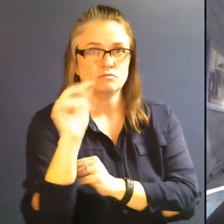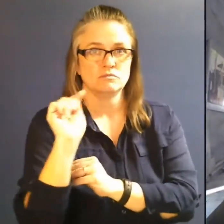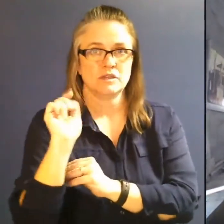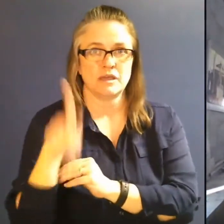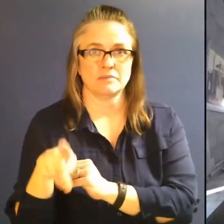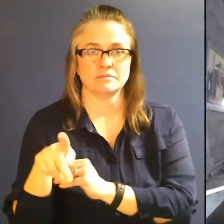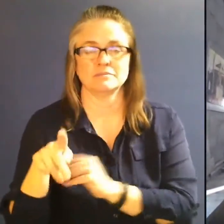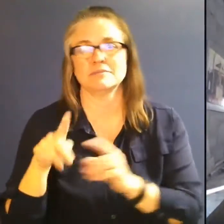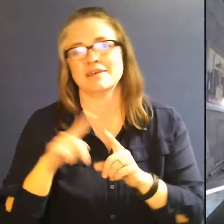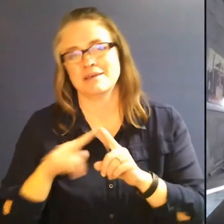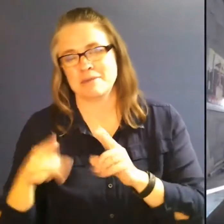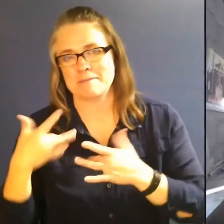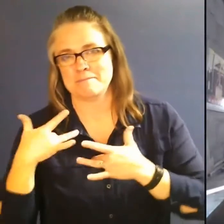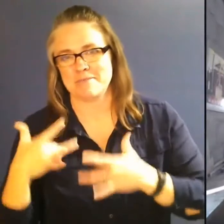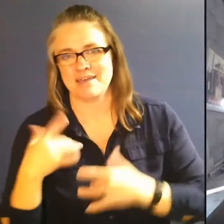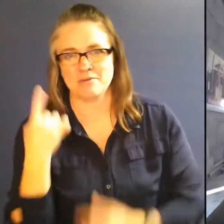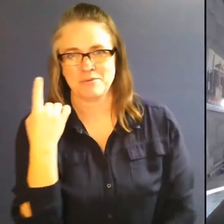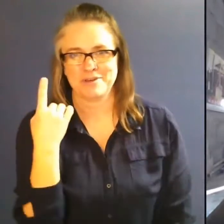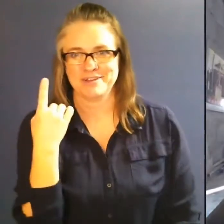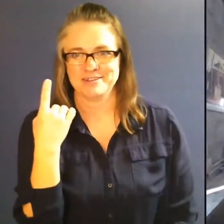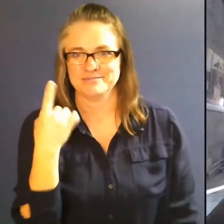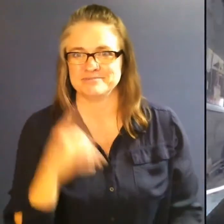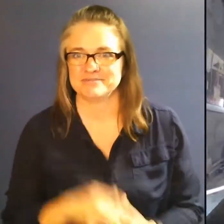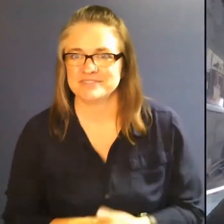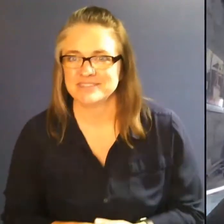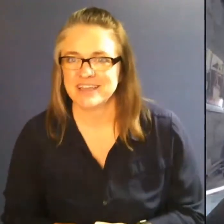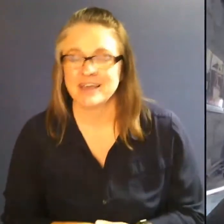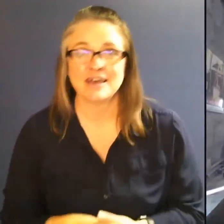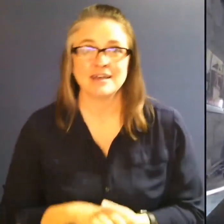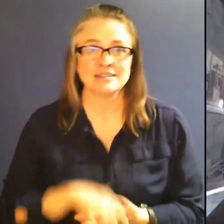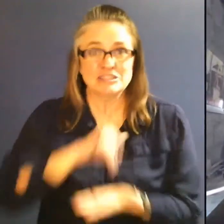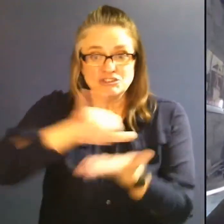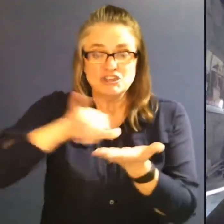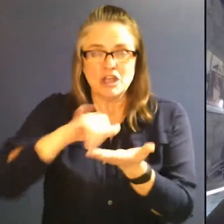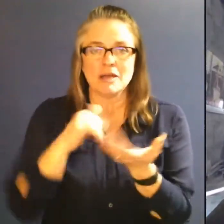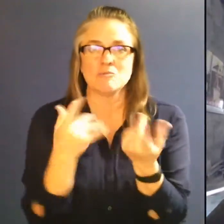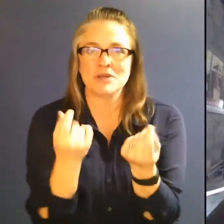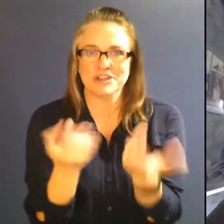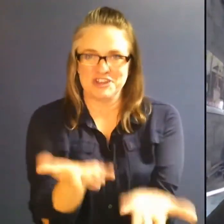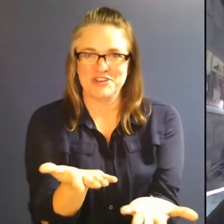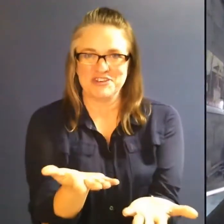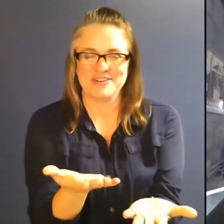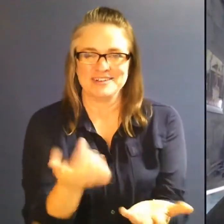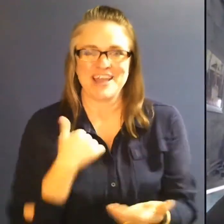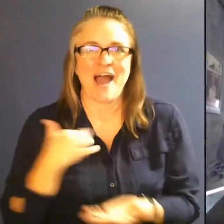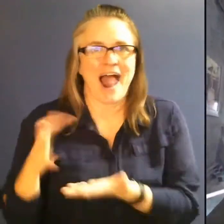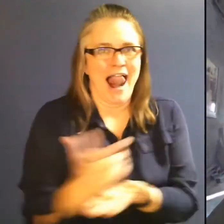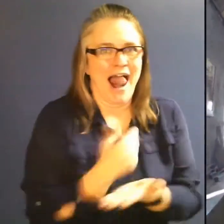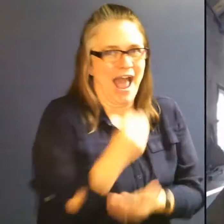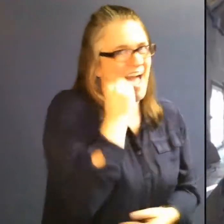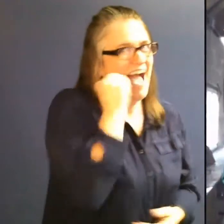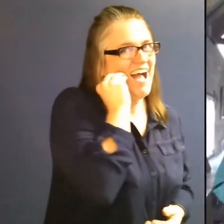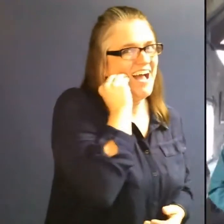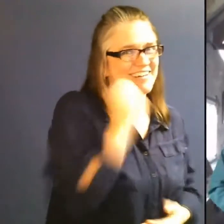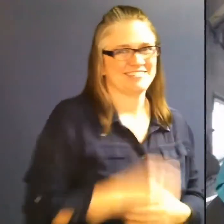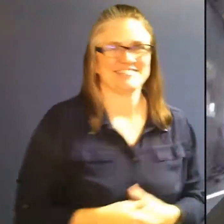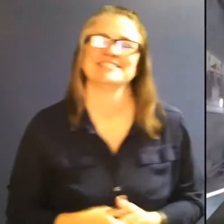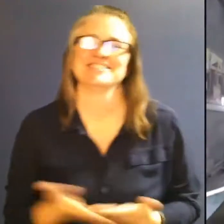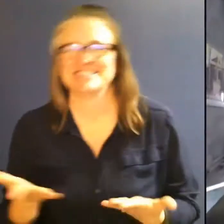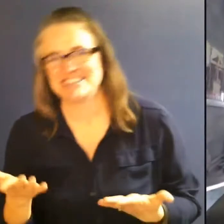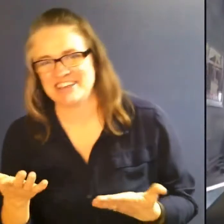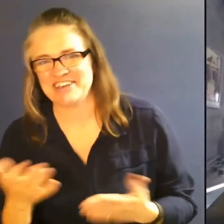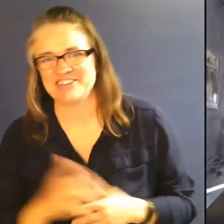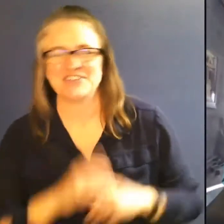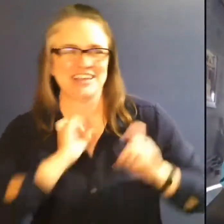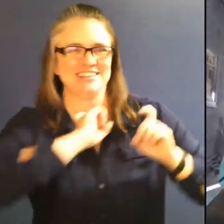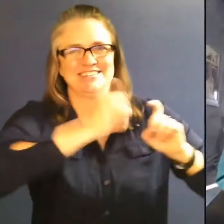And what do you do with the maple syrup? I take it all home. Yeah. No, we give it to Harry. We